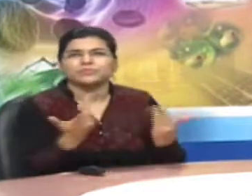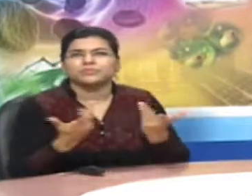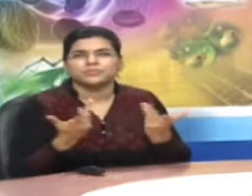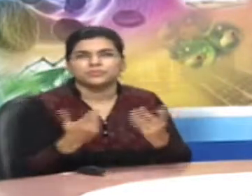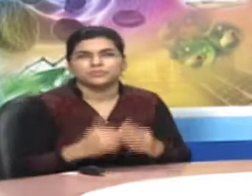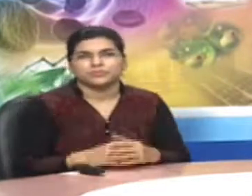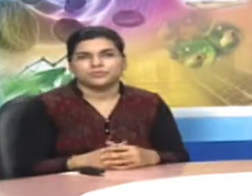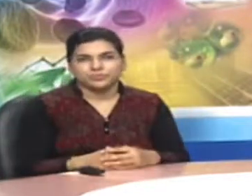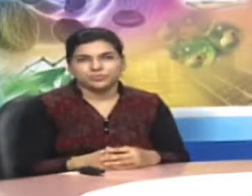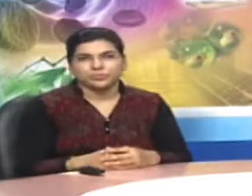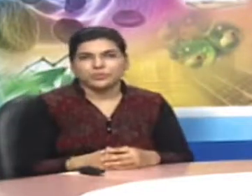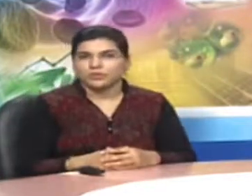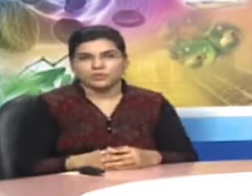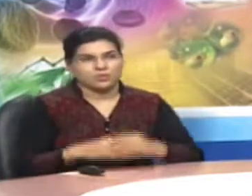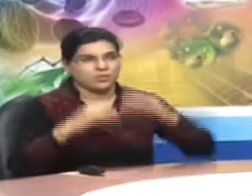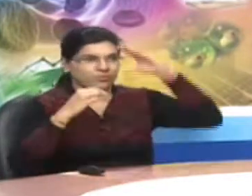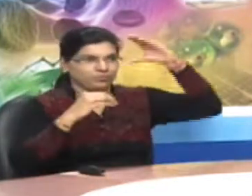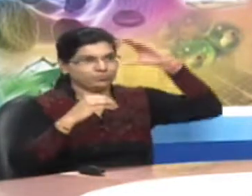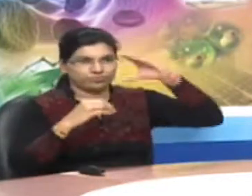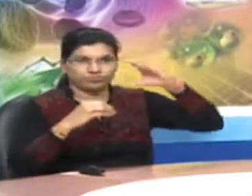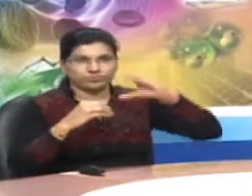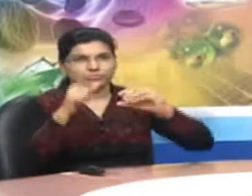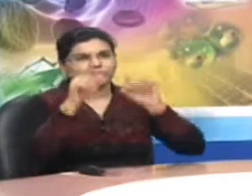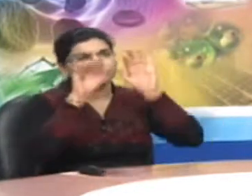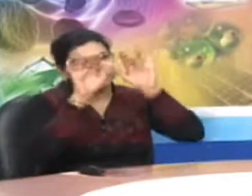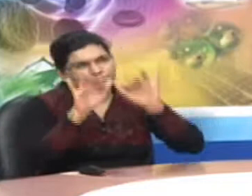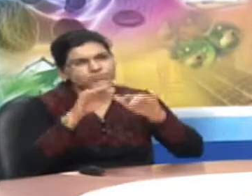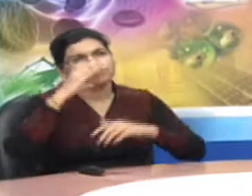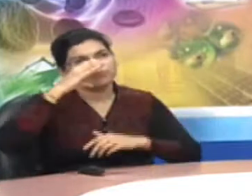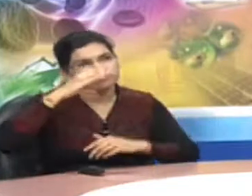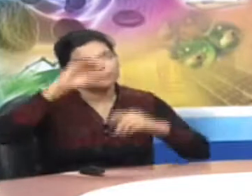Reordering slides. So how do we reorder the slides?